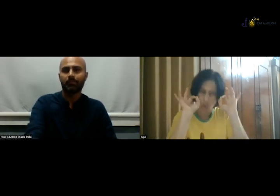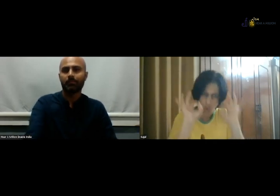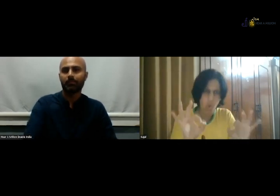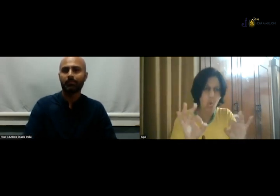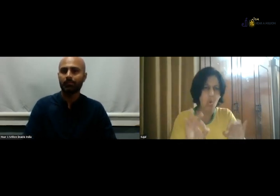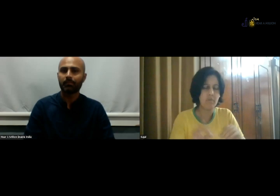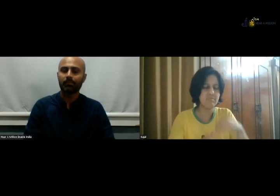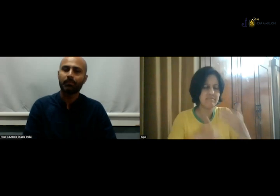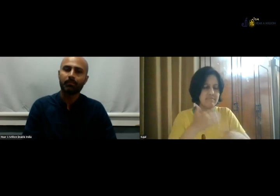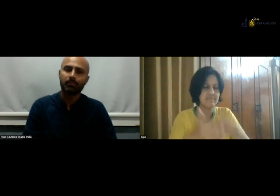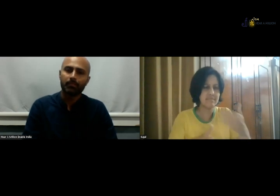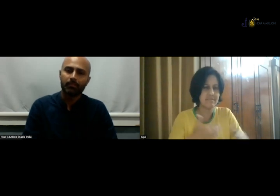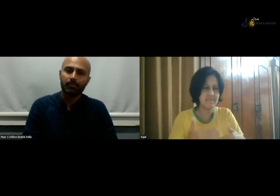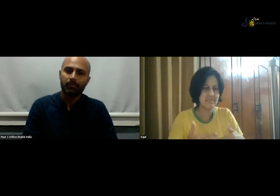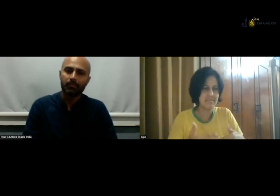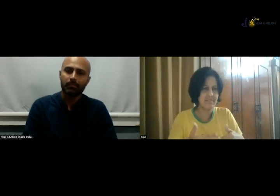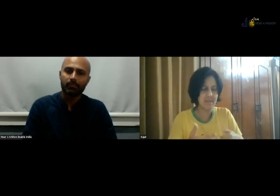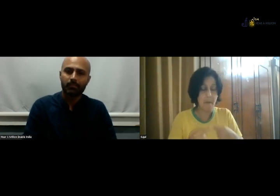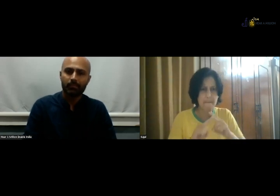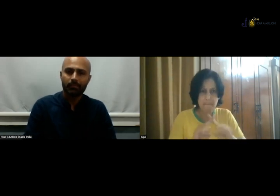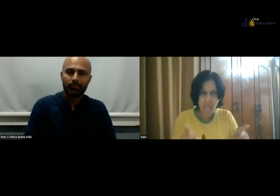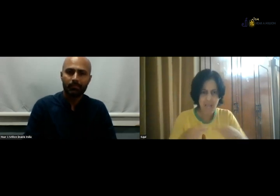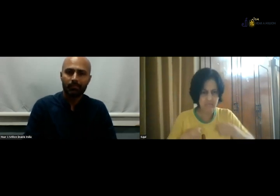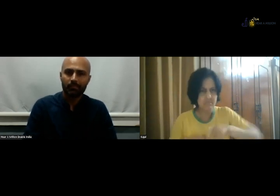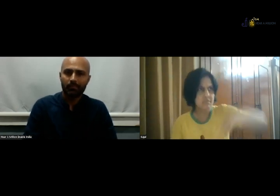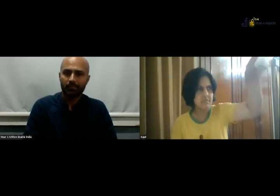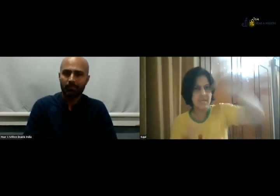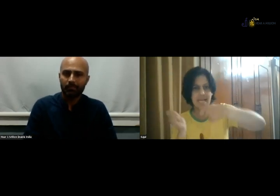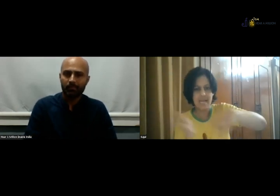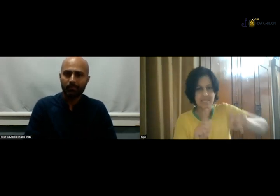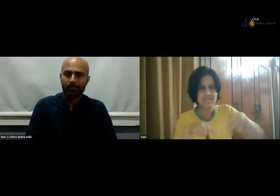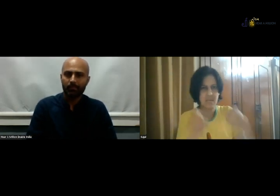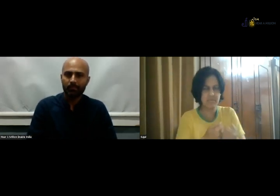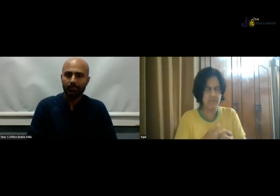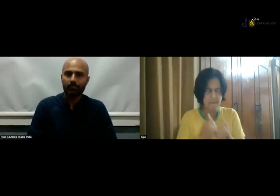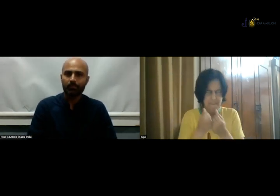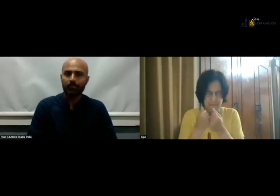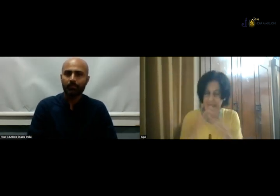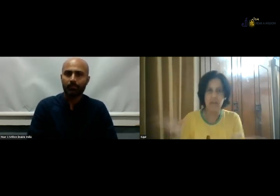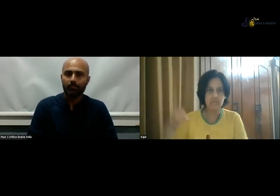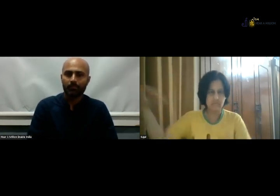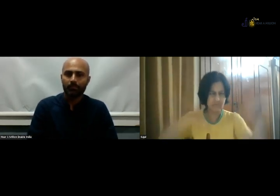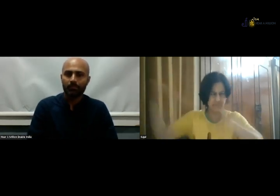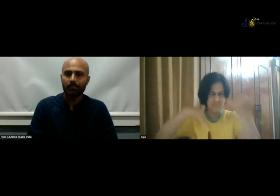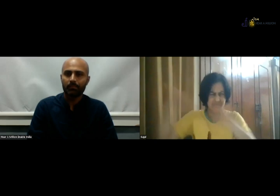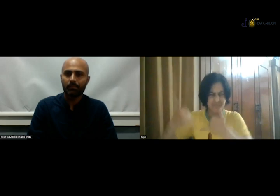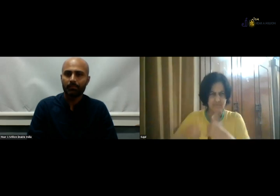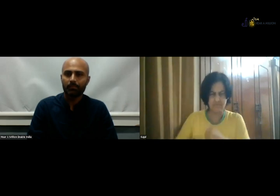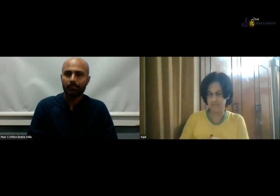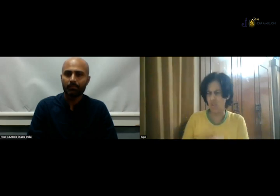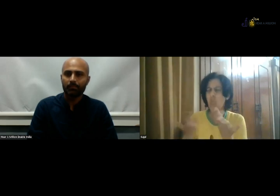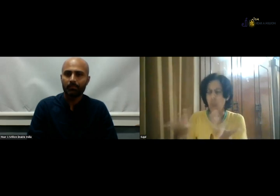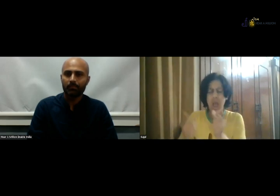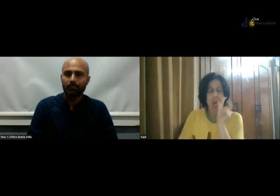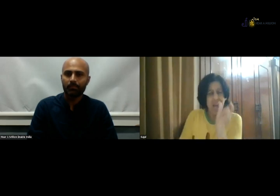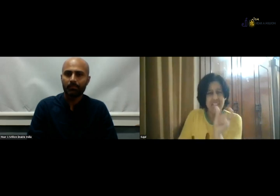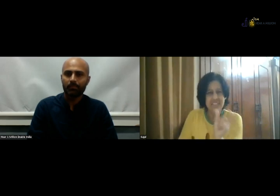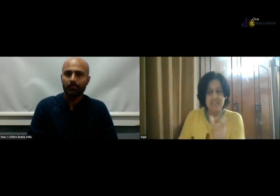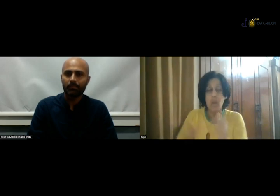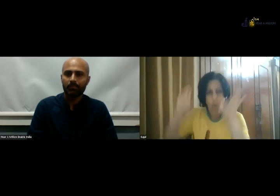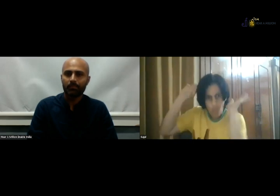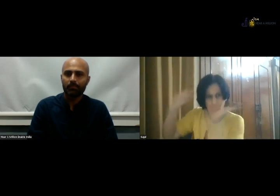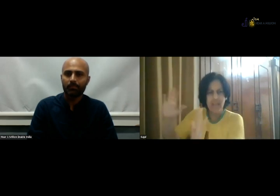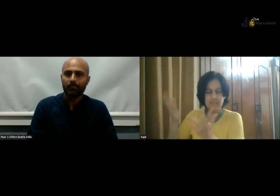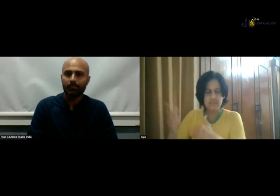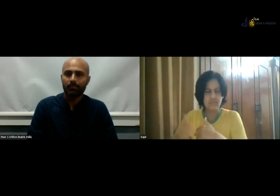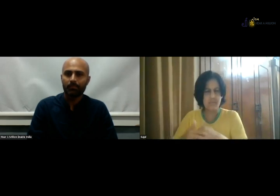that how we can discuss this thing, what would be the solutions for our queries. But when I was